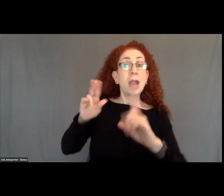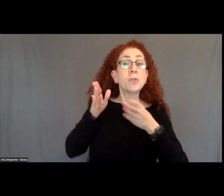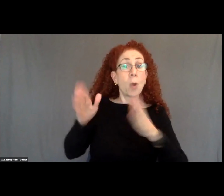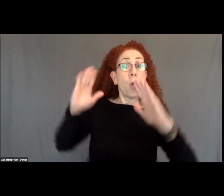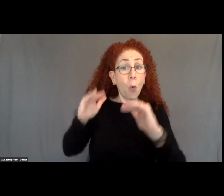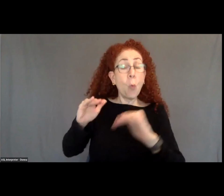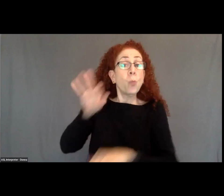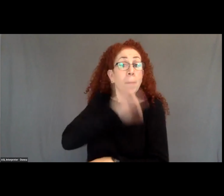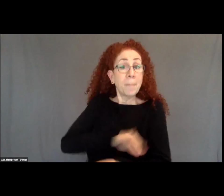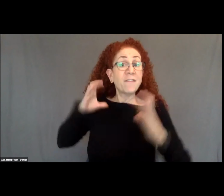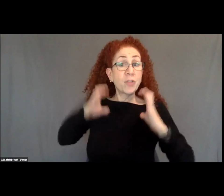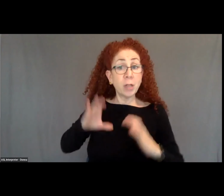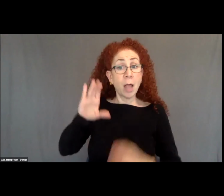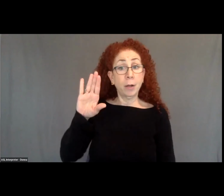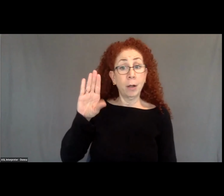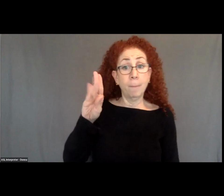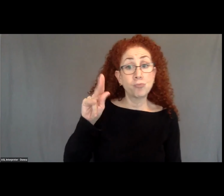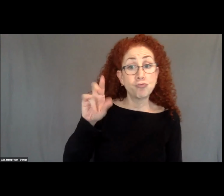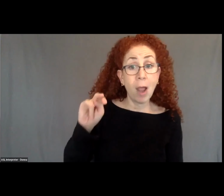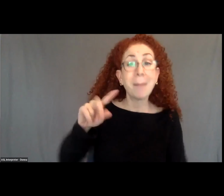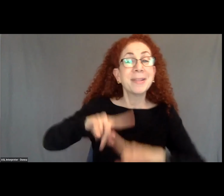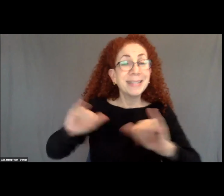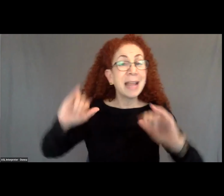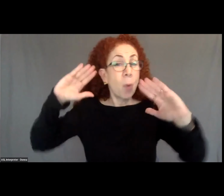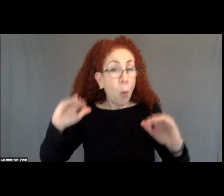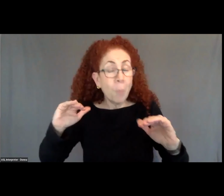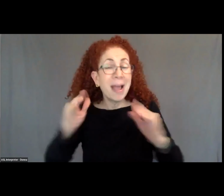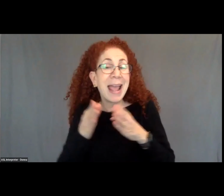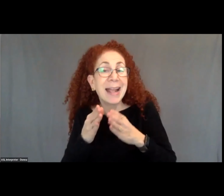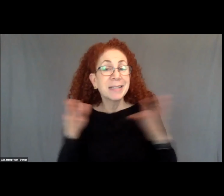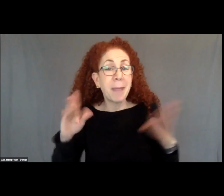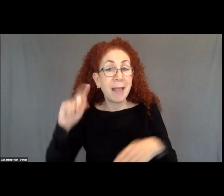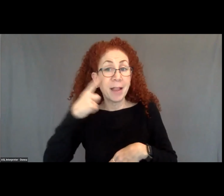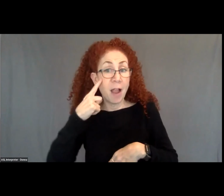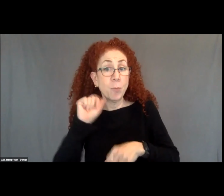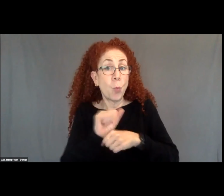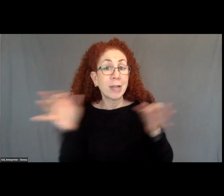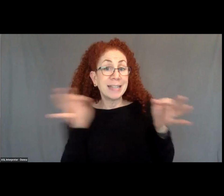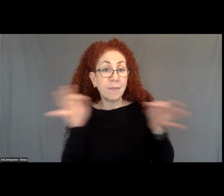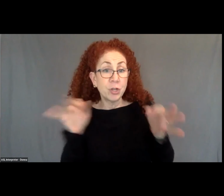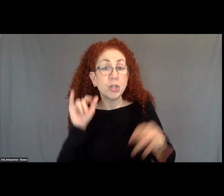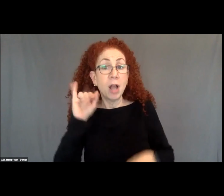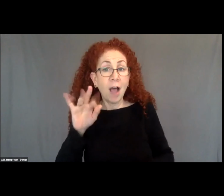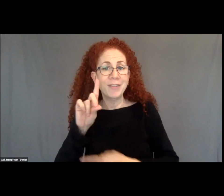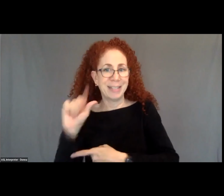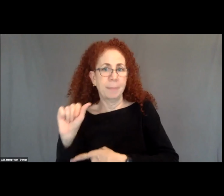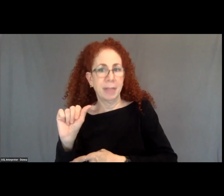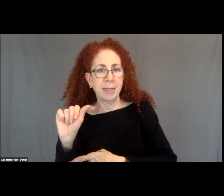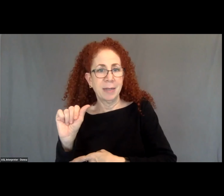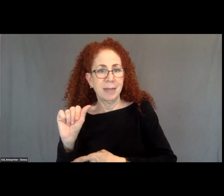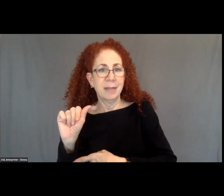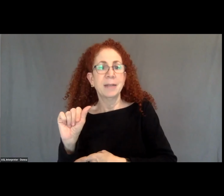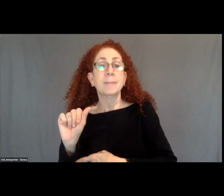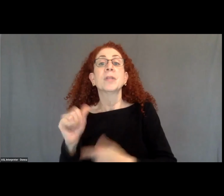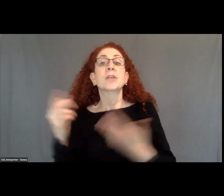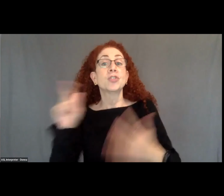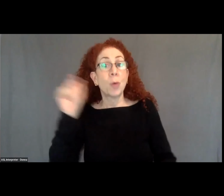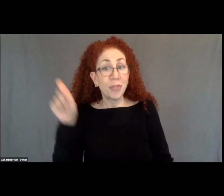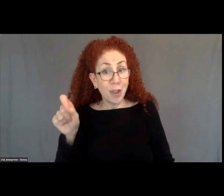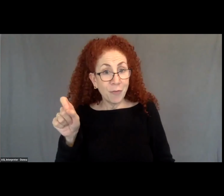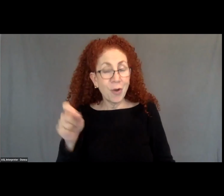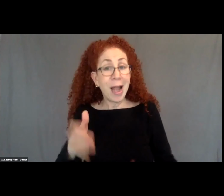Brian, their client, but they also hoped that they could expand the government's working definition of disability and therefore